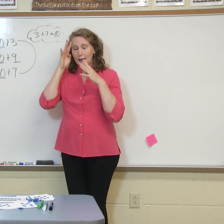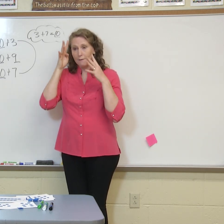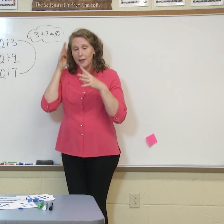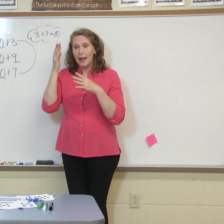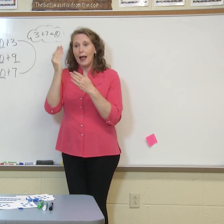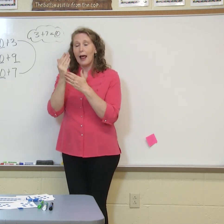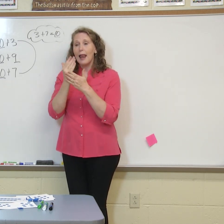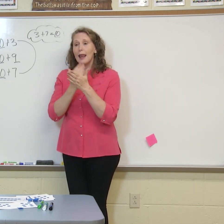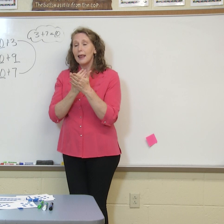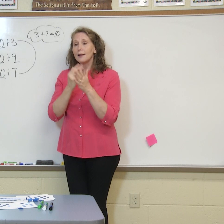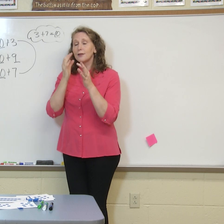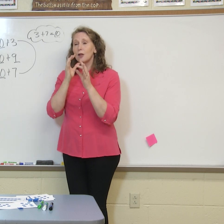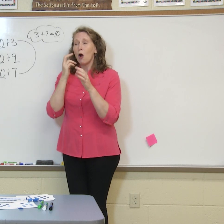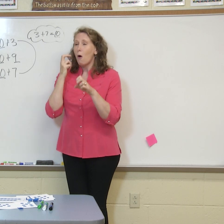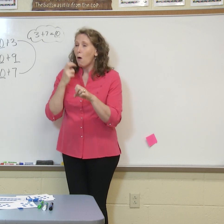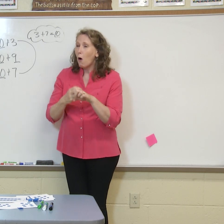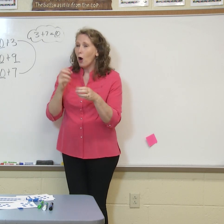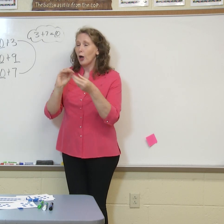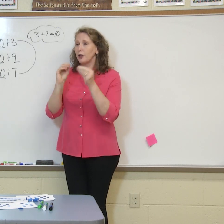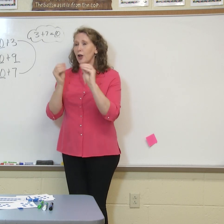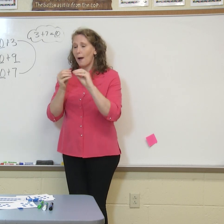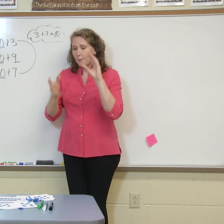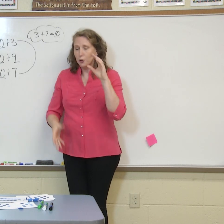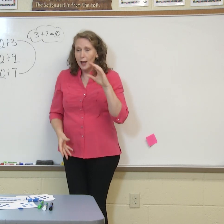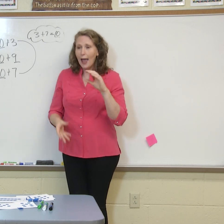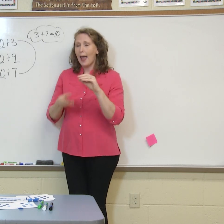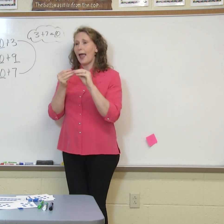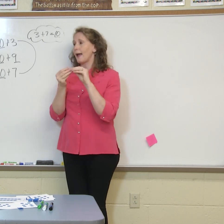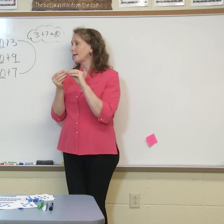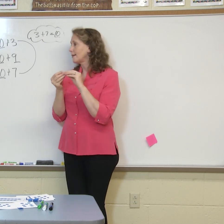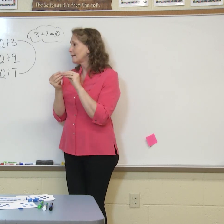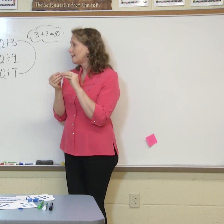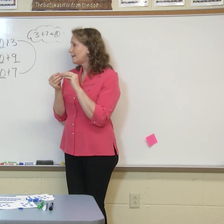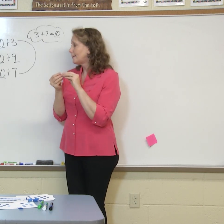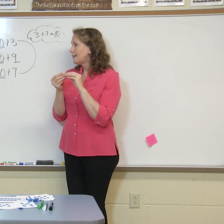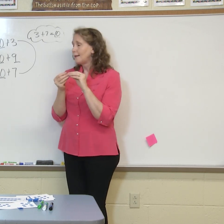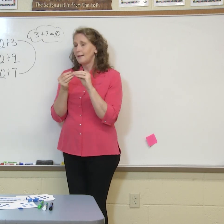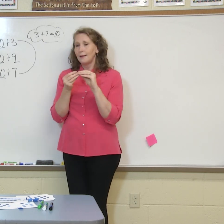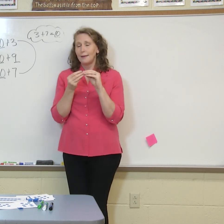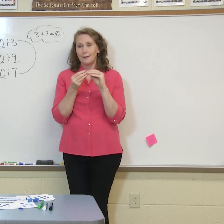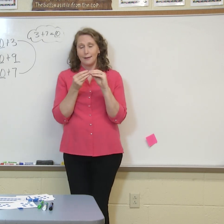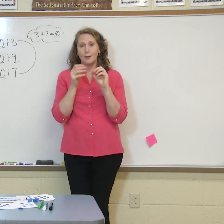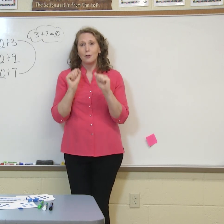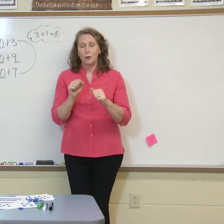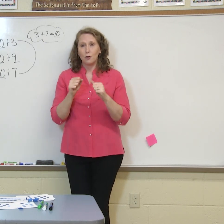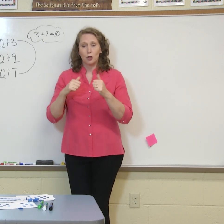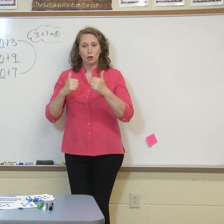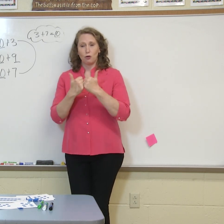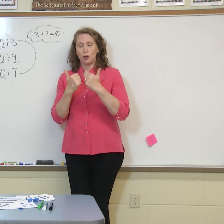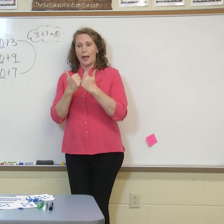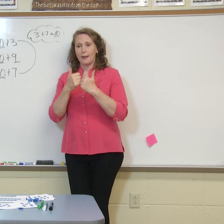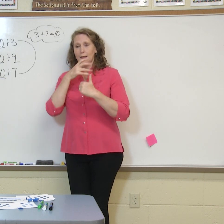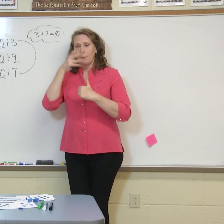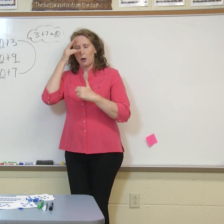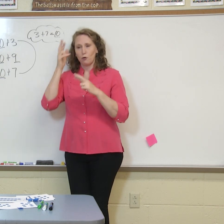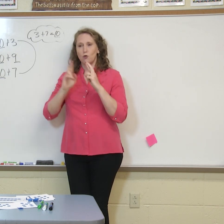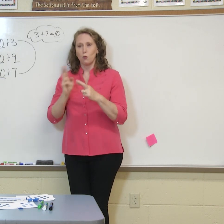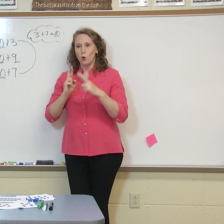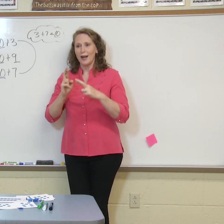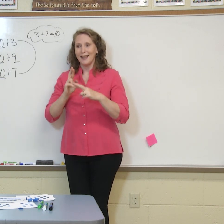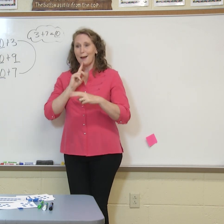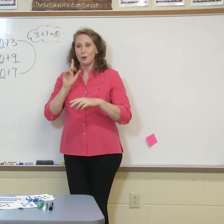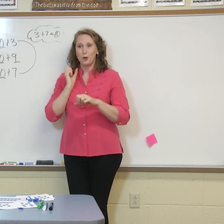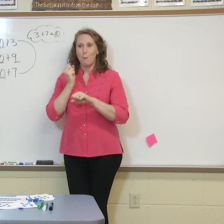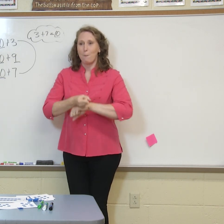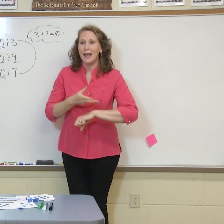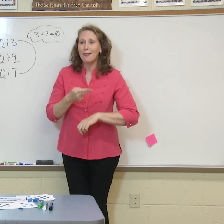of super hard numbers to add. You could challenge them to a race, and I bet you'd beat